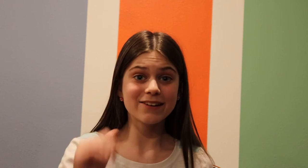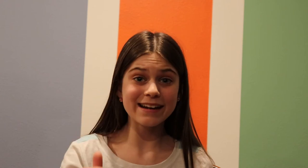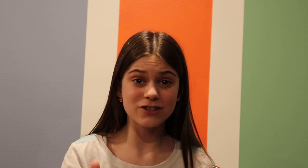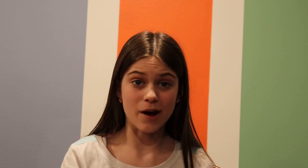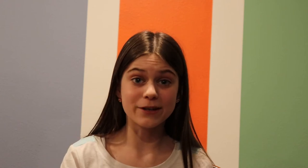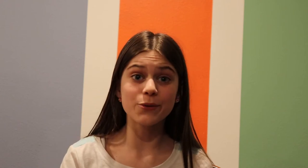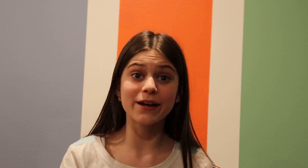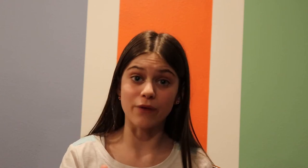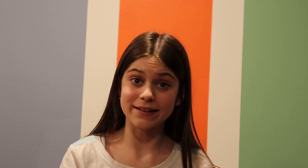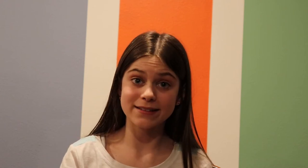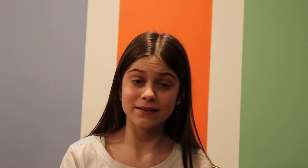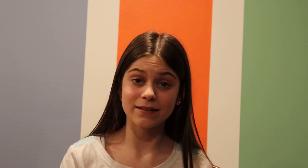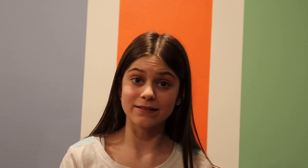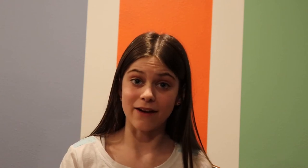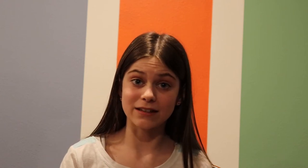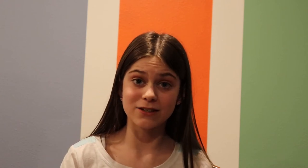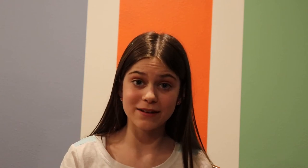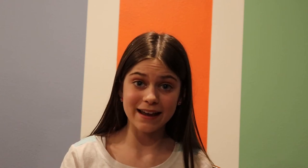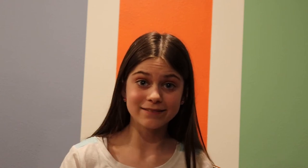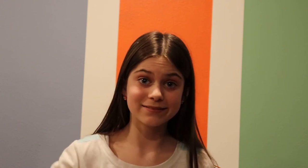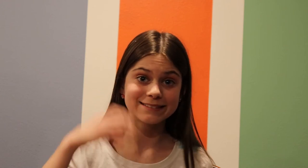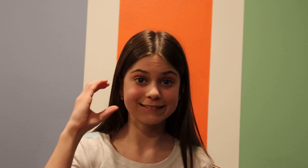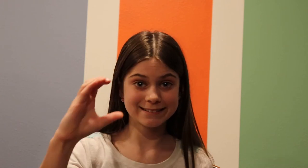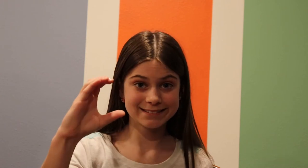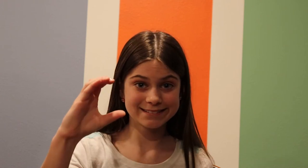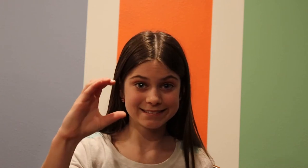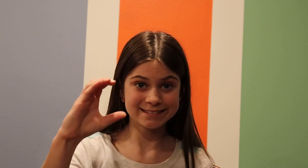Great job! You're doing great. Now, let's do it again.